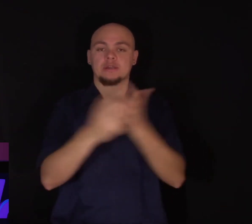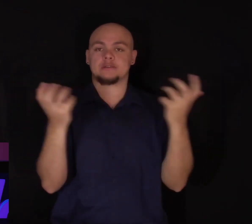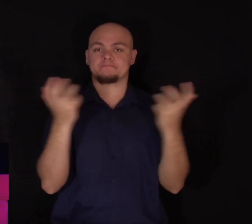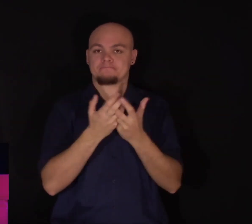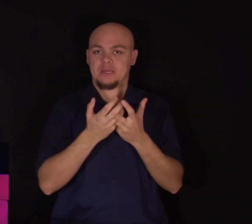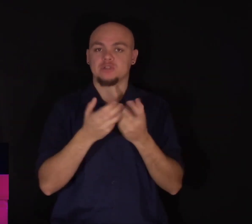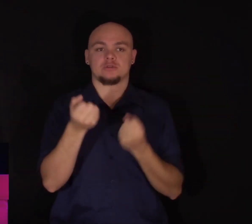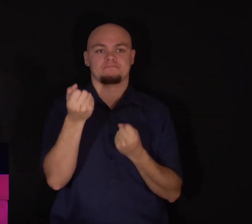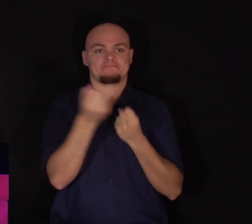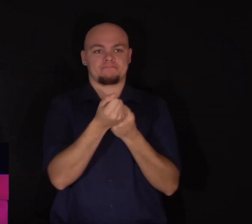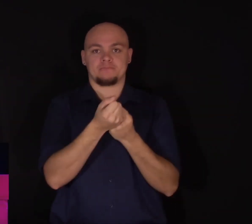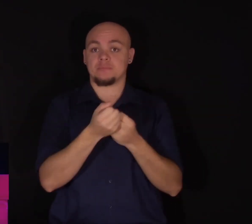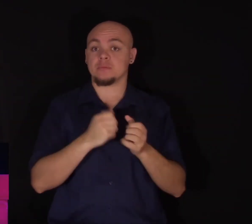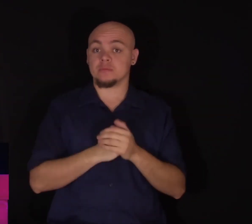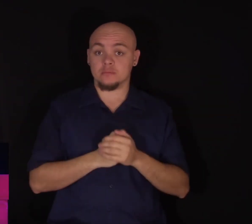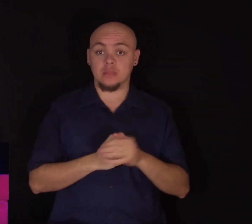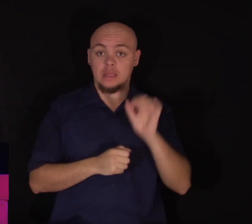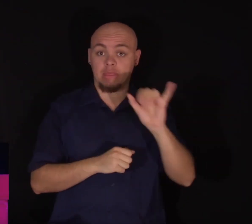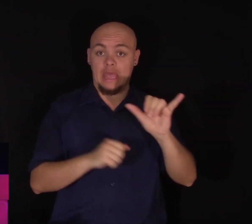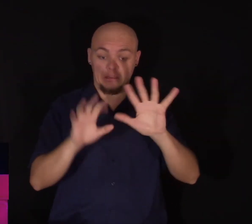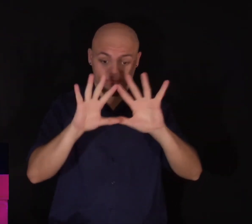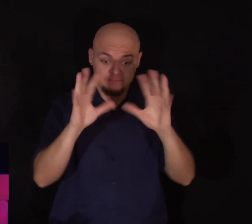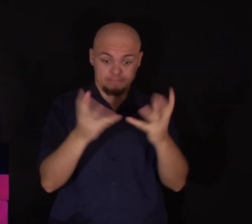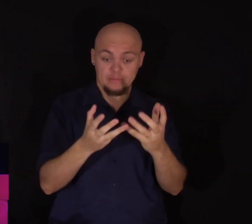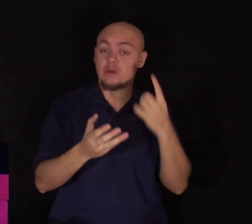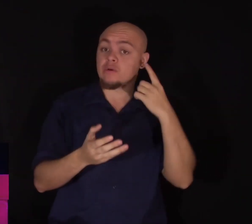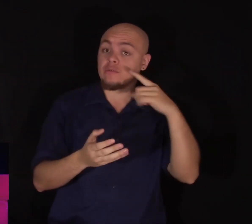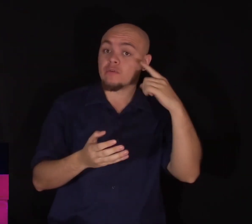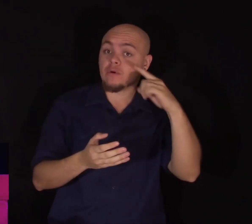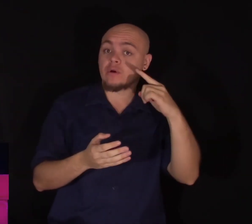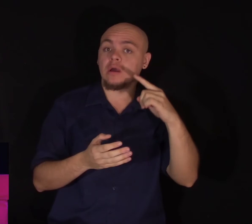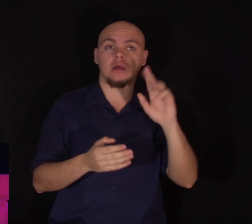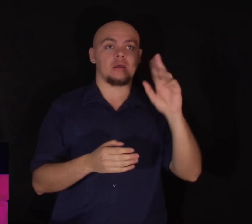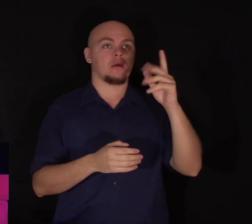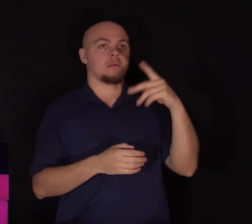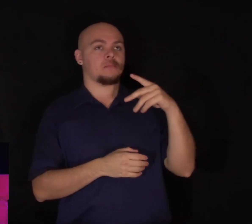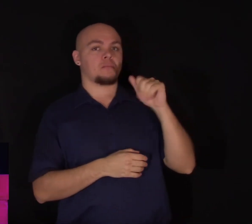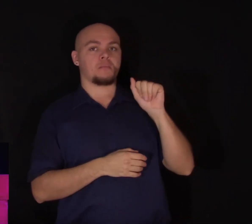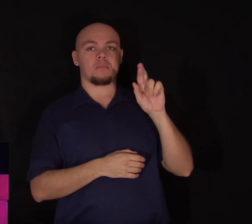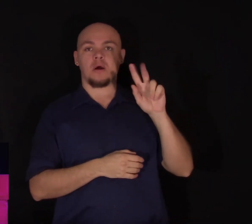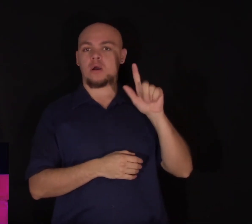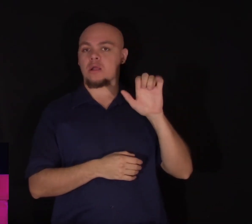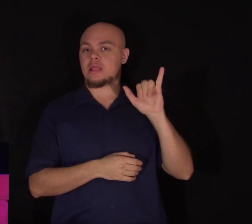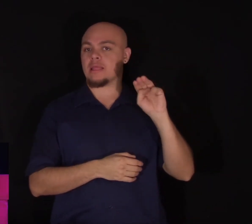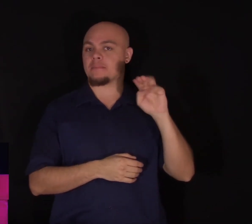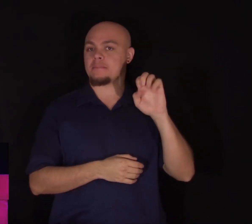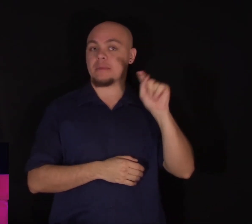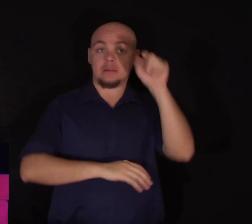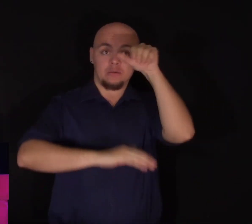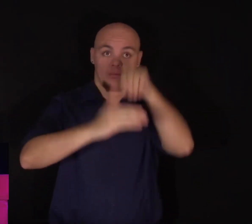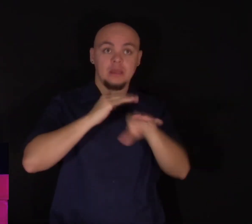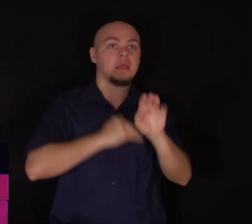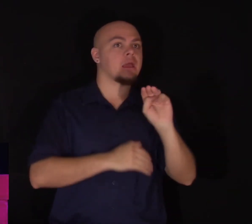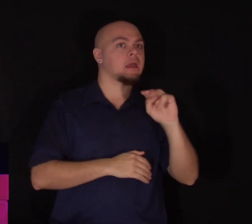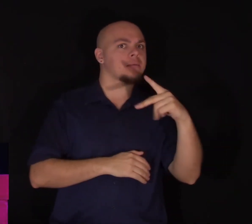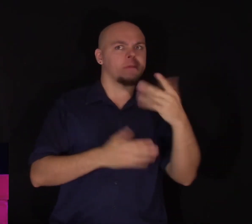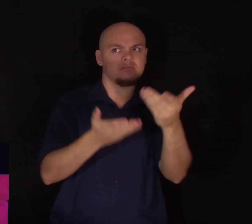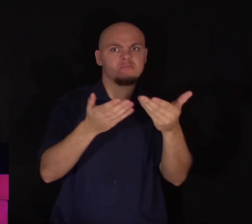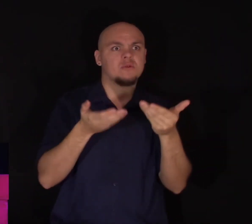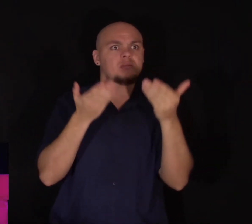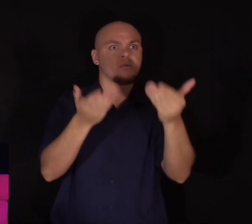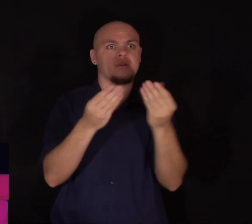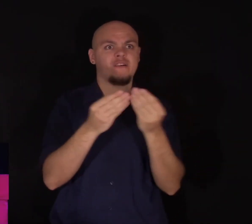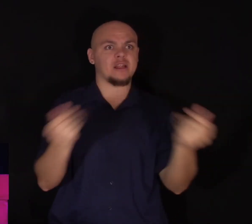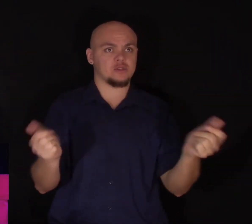behind it. We did that because it meant when we went into Parliament, we were making it as easy as possible for MPs. We were just giving them a solution, not a